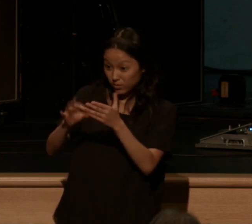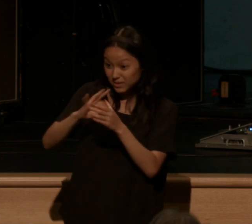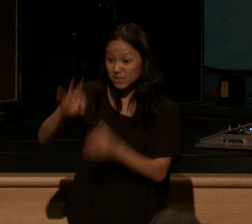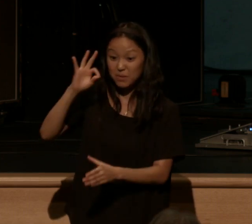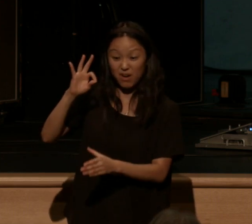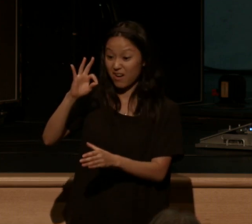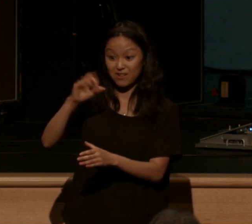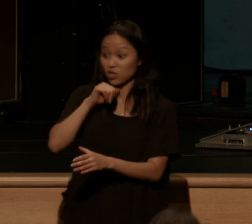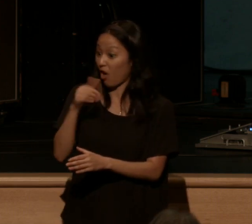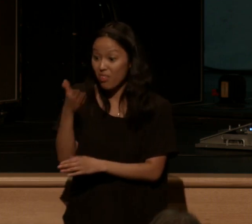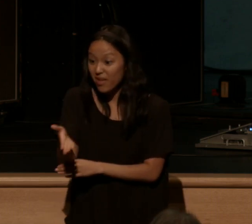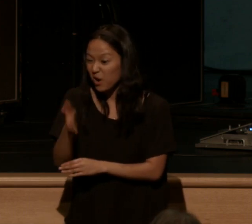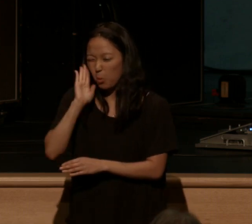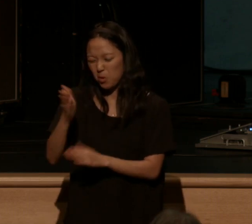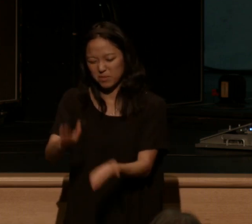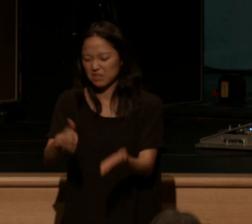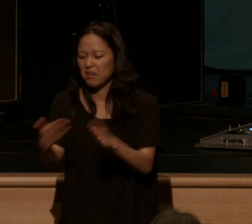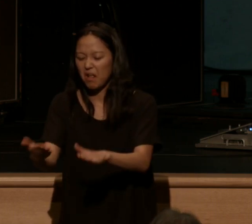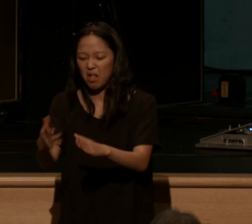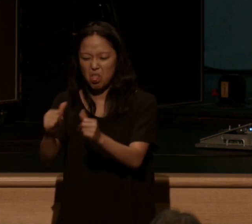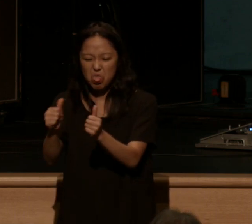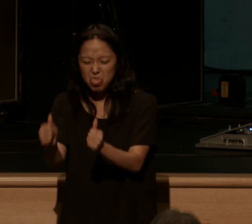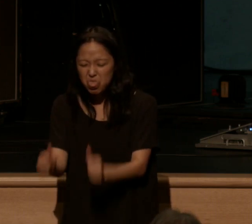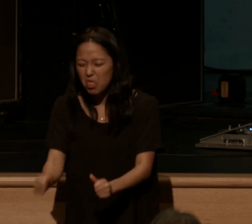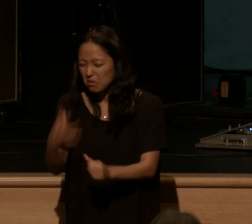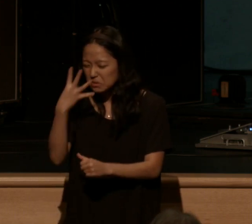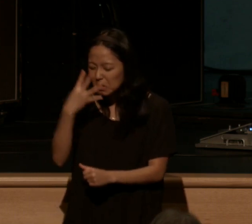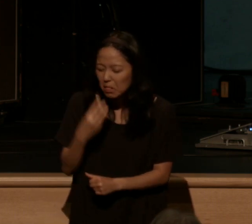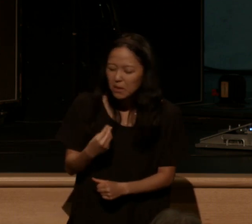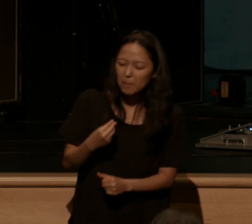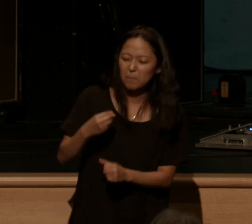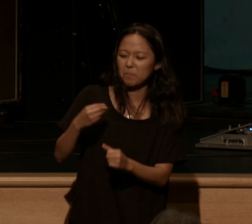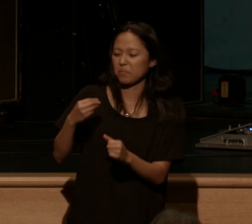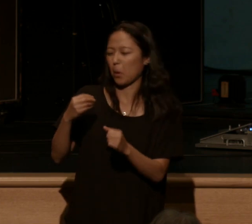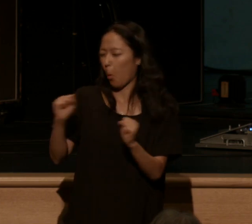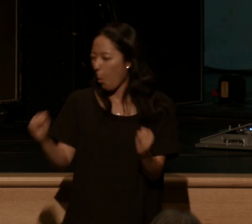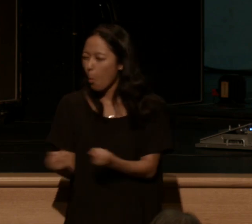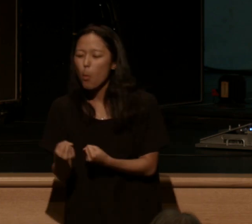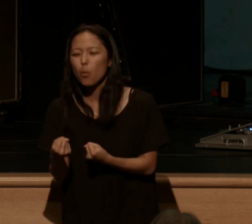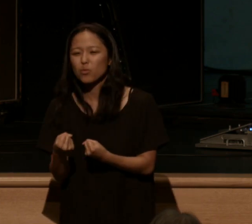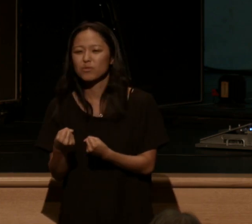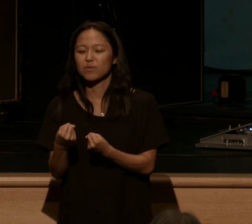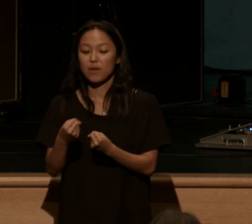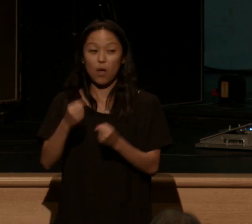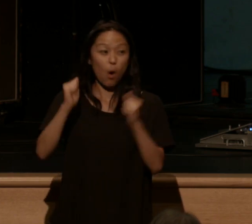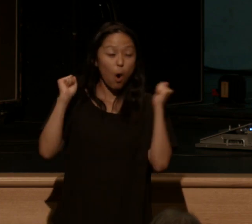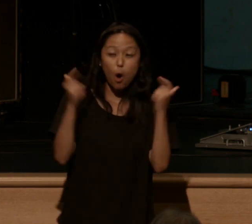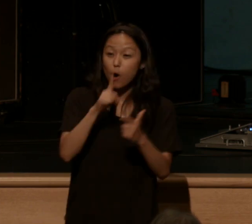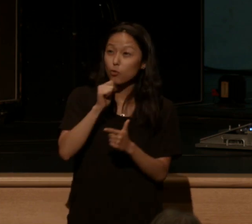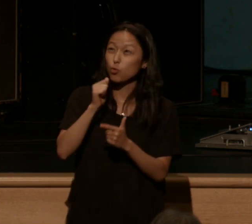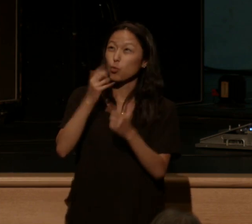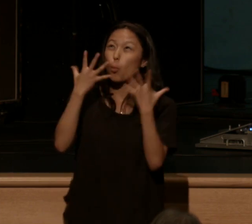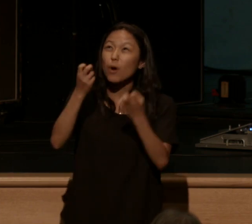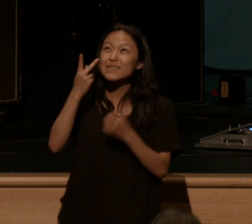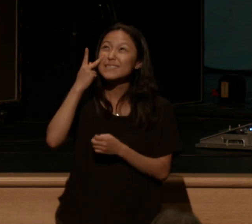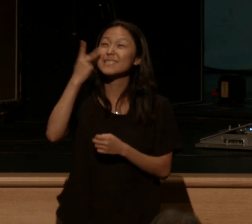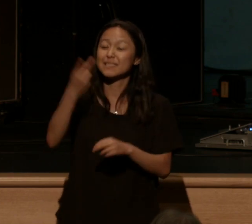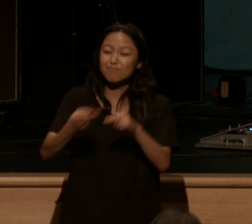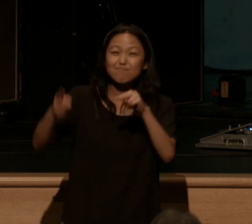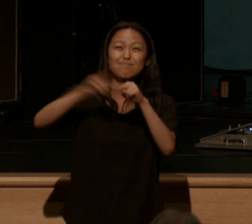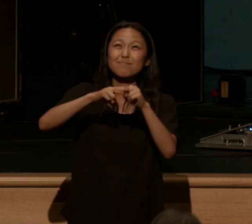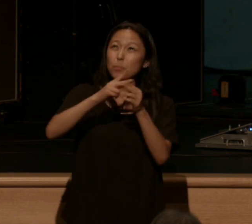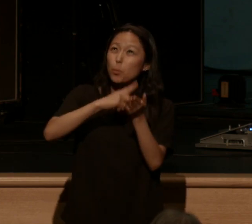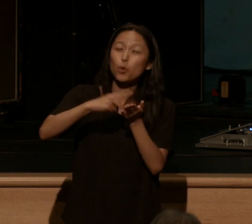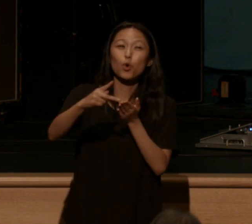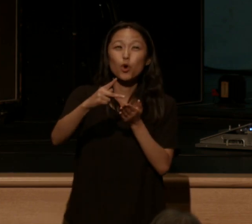he is not, all will be dead, tame, formal, sleepy, and cold. Then let everyone who desires to see an increase of pure and